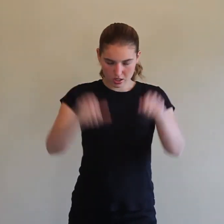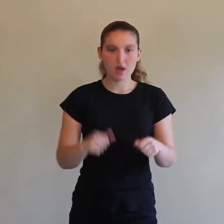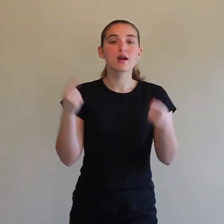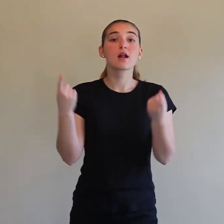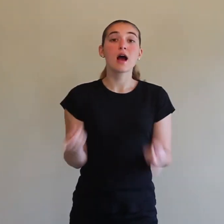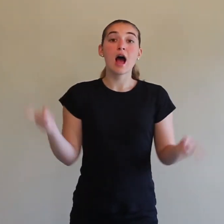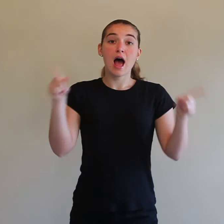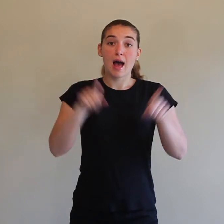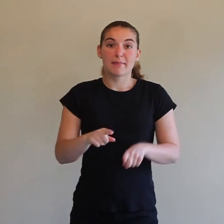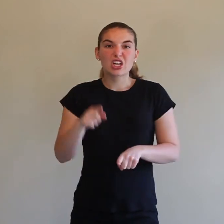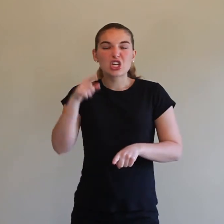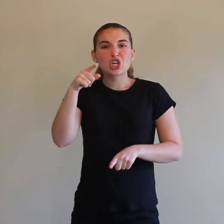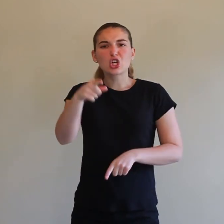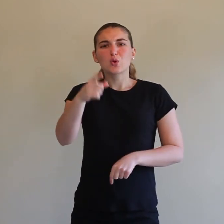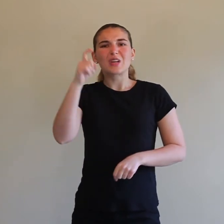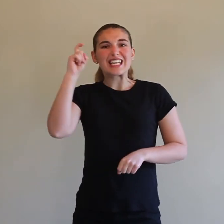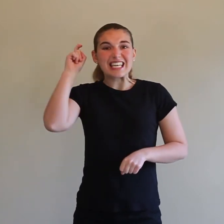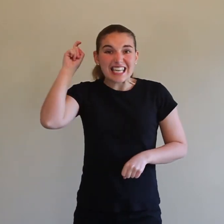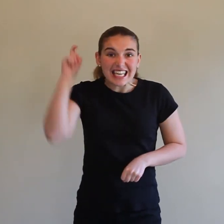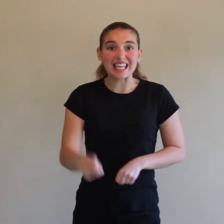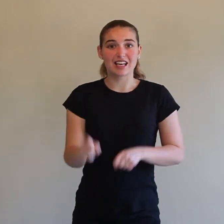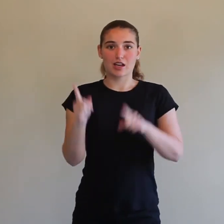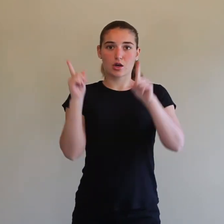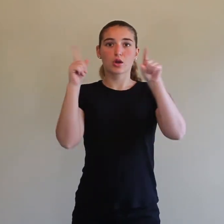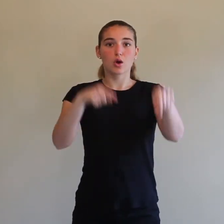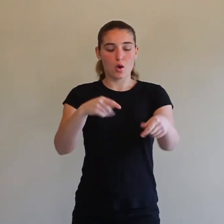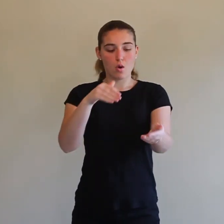infection because they do not seek medical treatment.